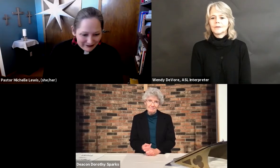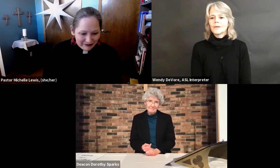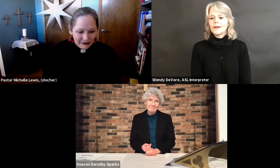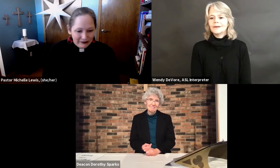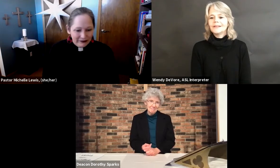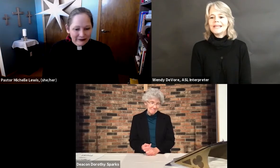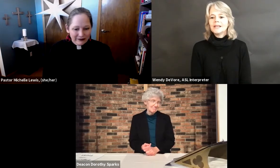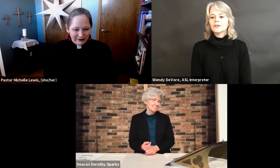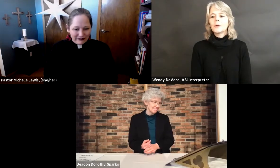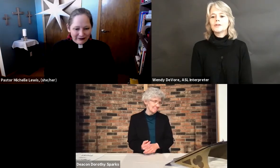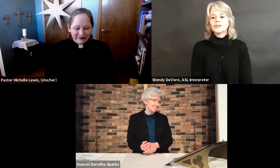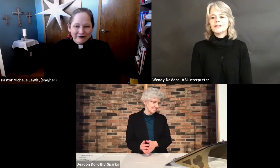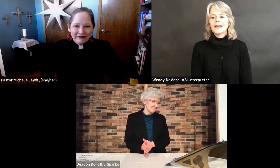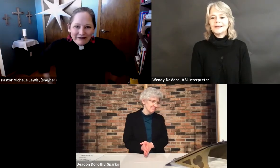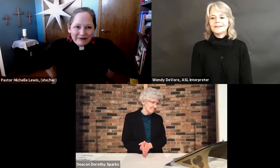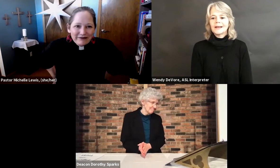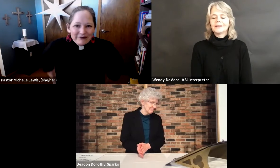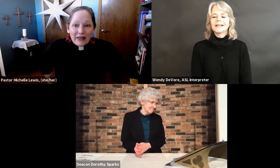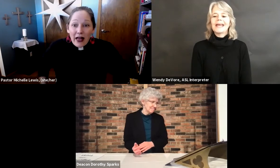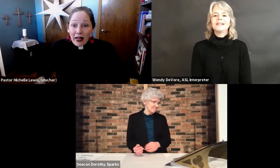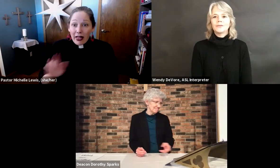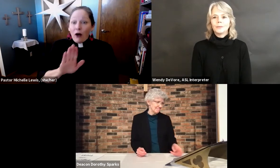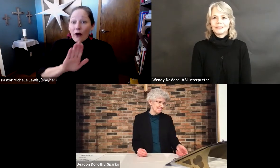So they are seeking exposure to ASL and deaf worship.